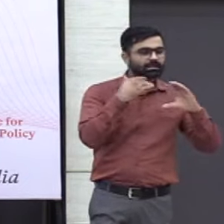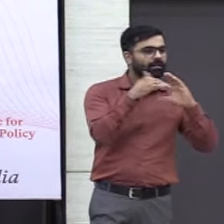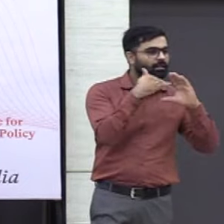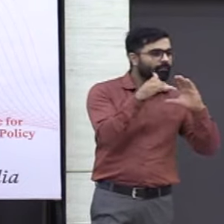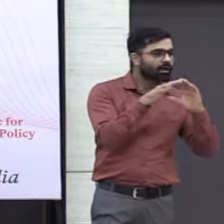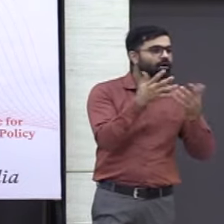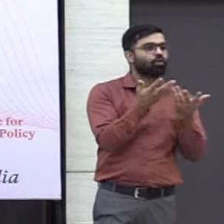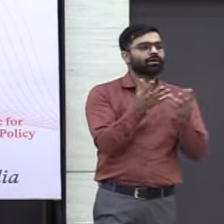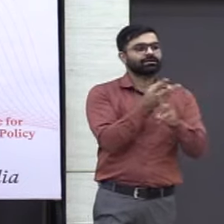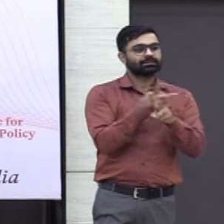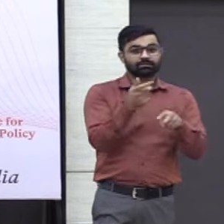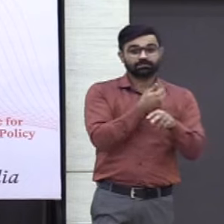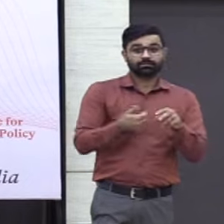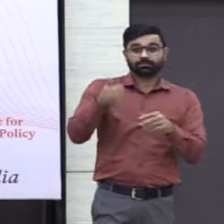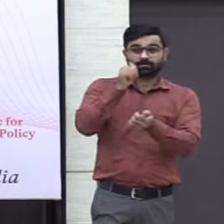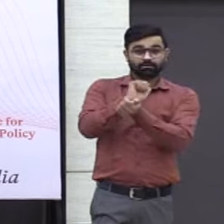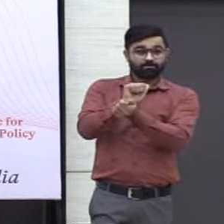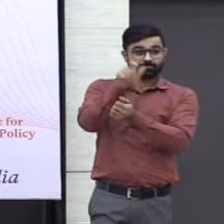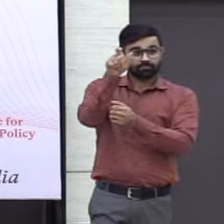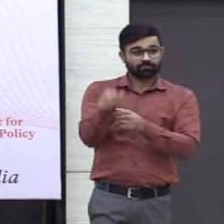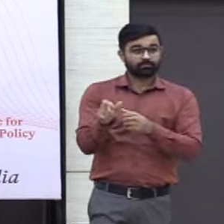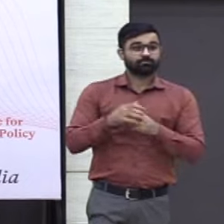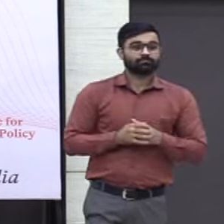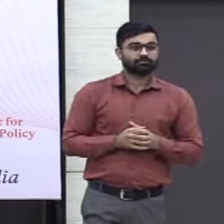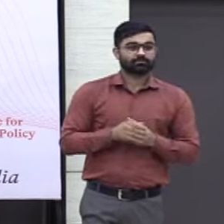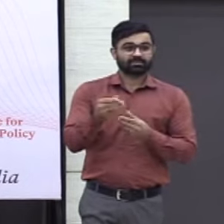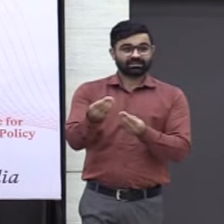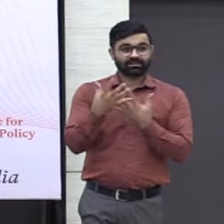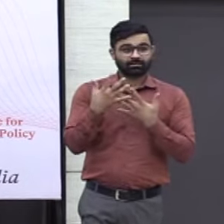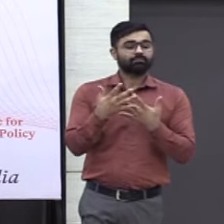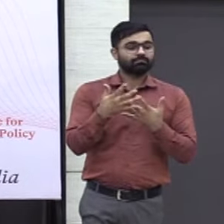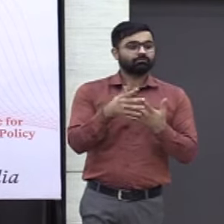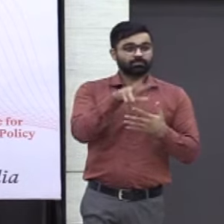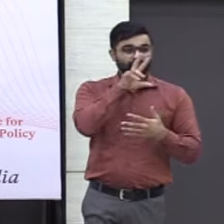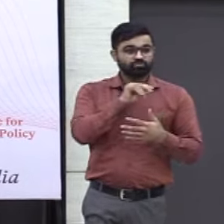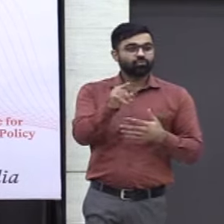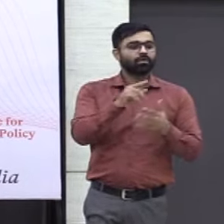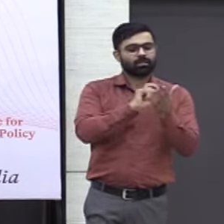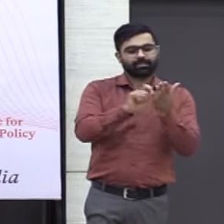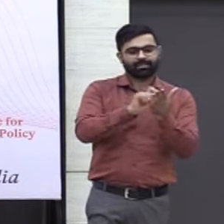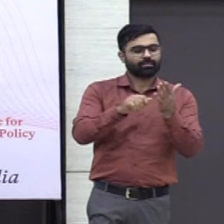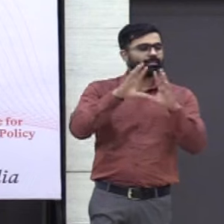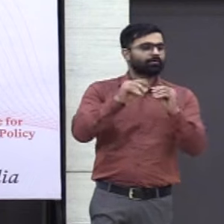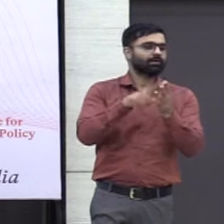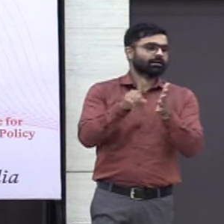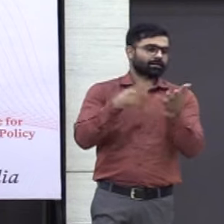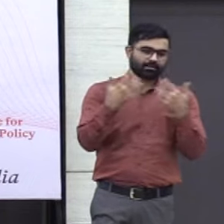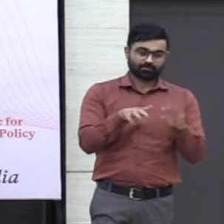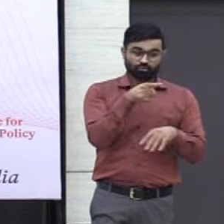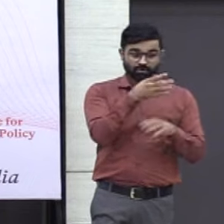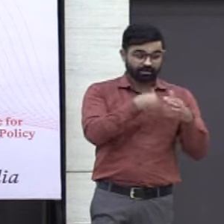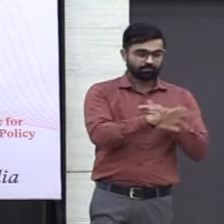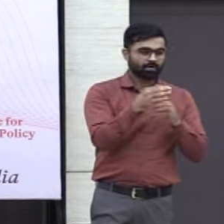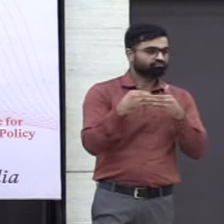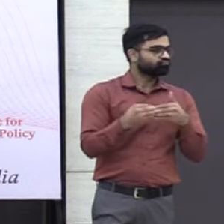an officer in charge of a police station. And if given orally, it shall be reduced in writing by him under